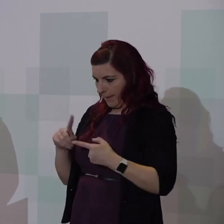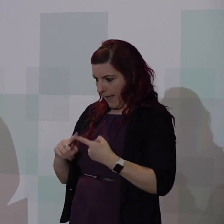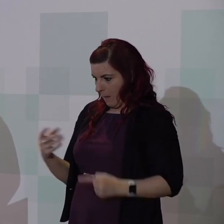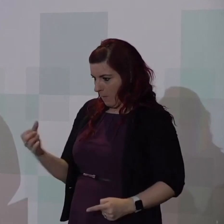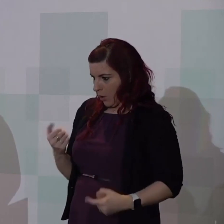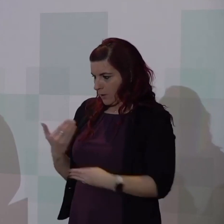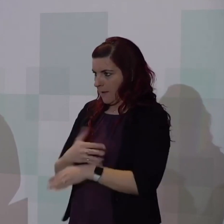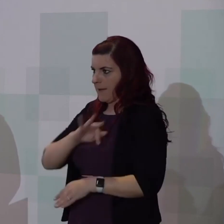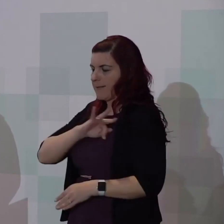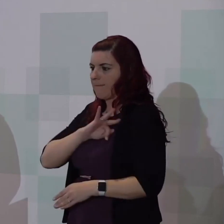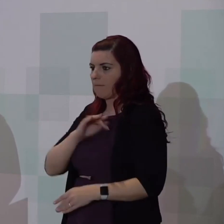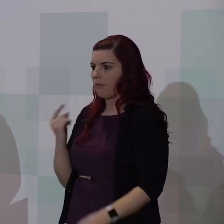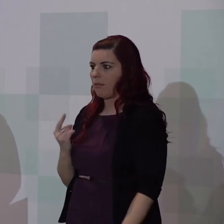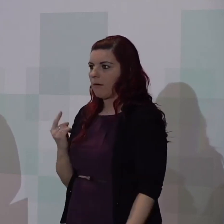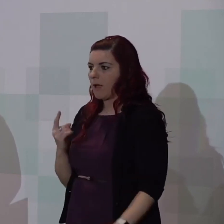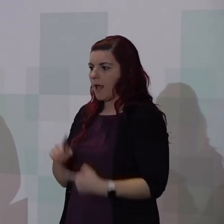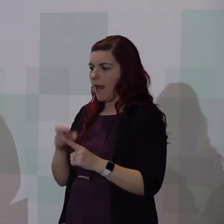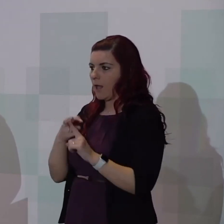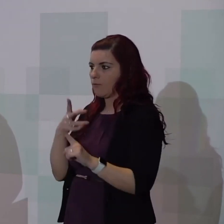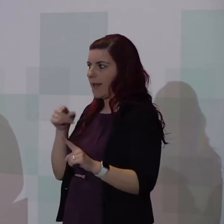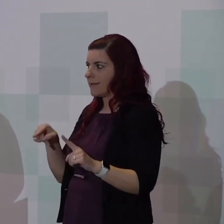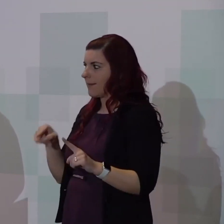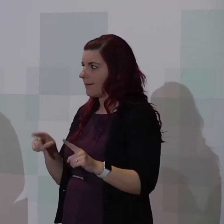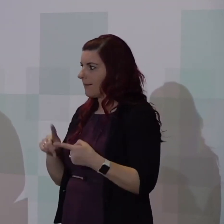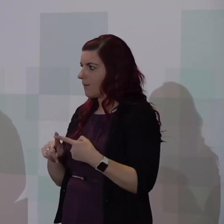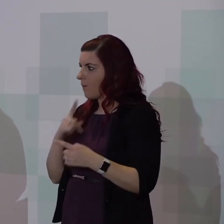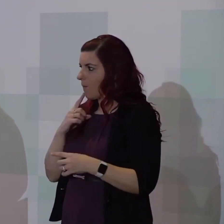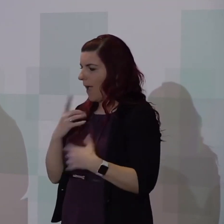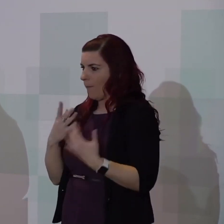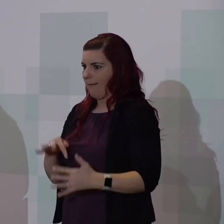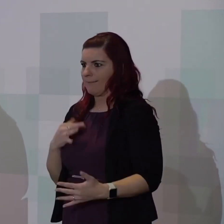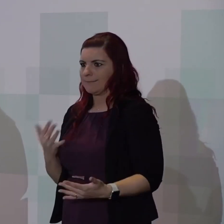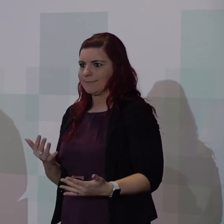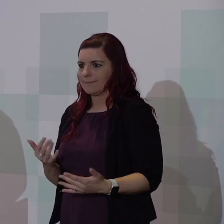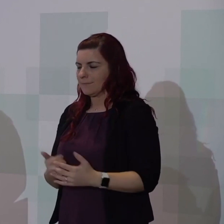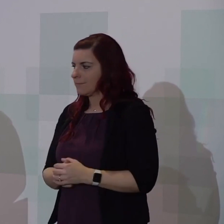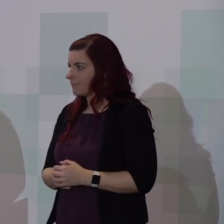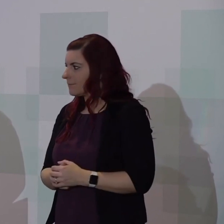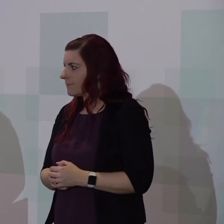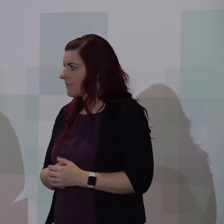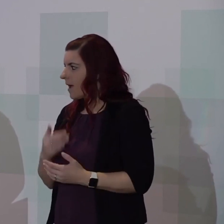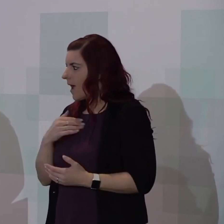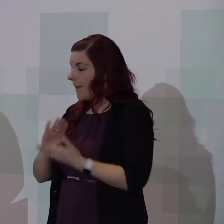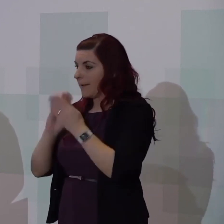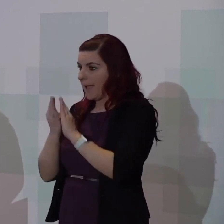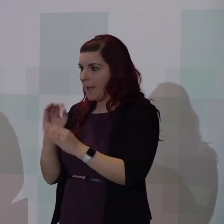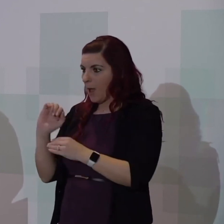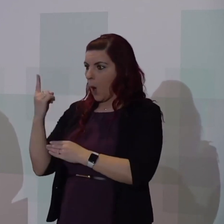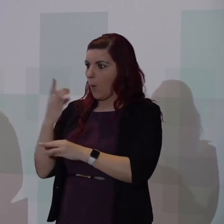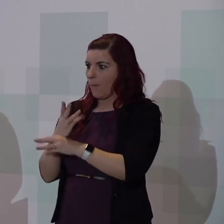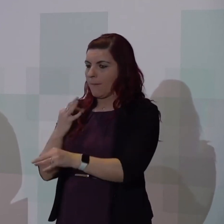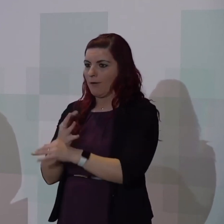own. I realised then that the fairy tale was over. I became a lone parent family.